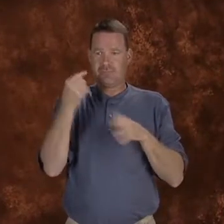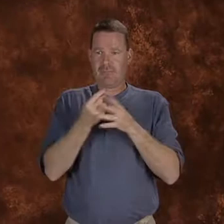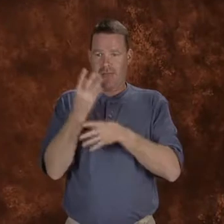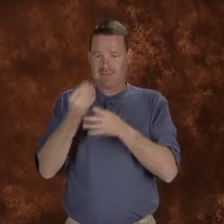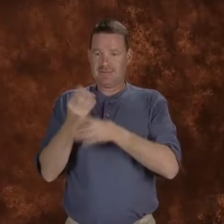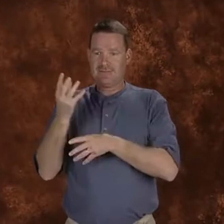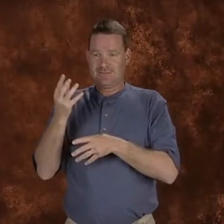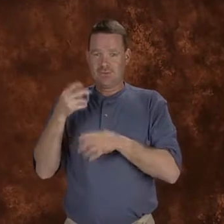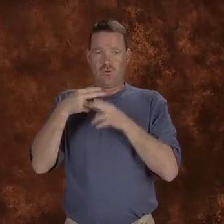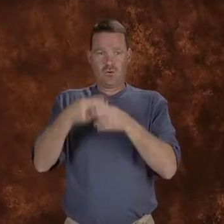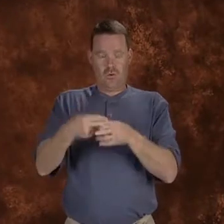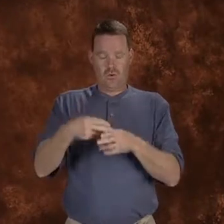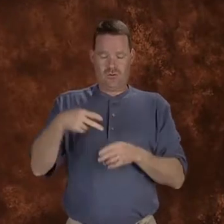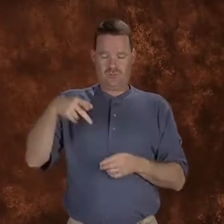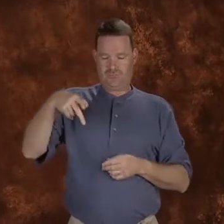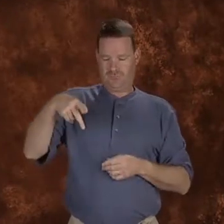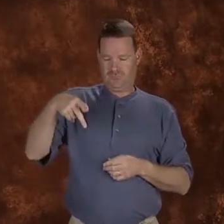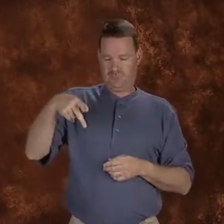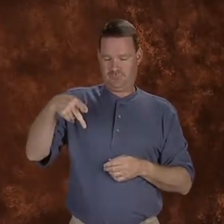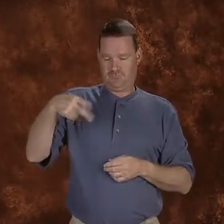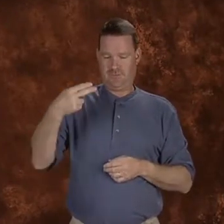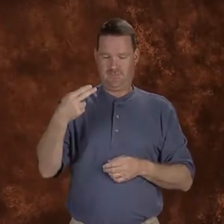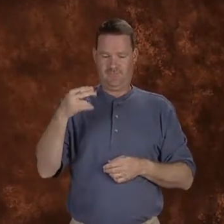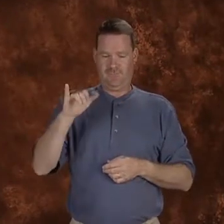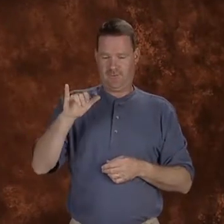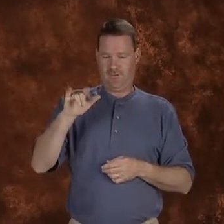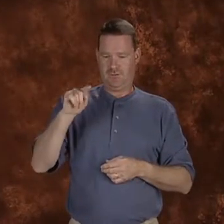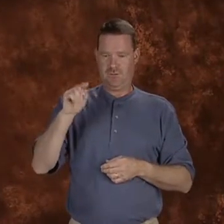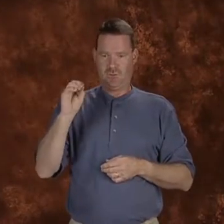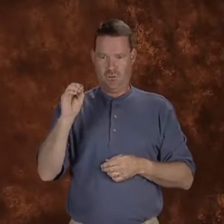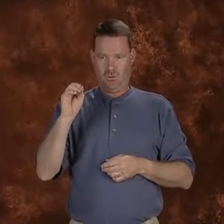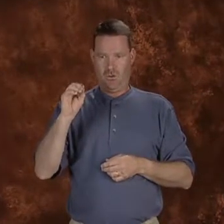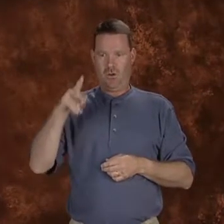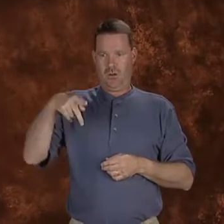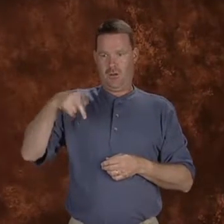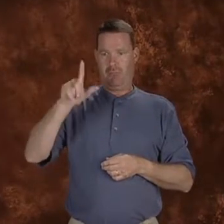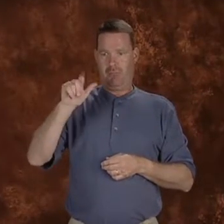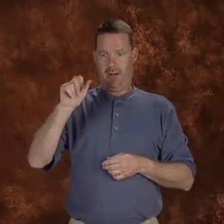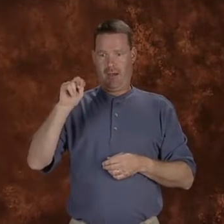there are very green plants as well.